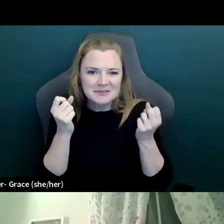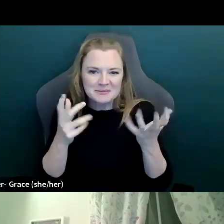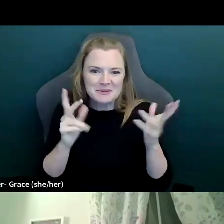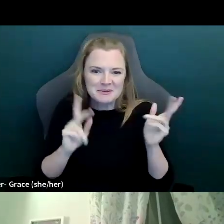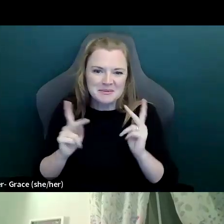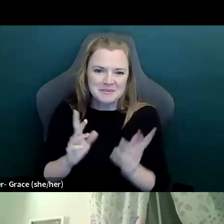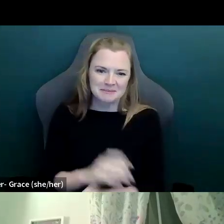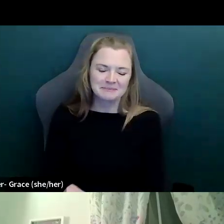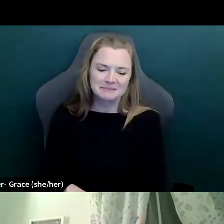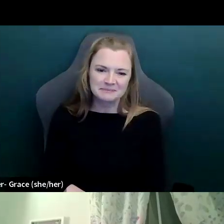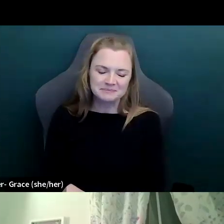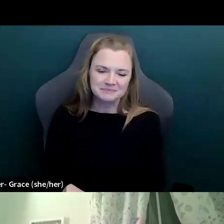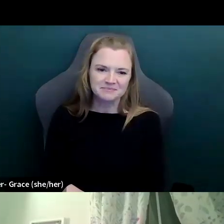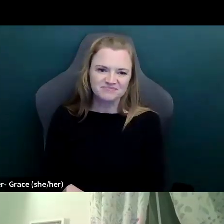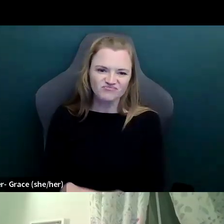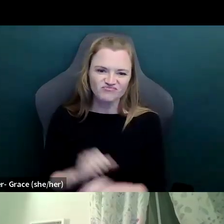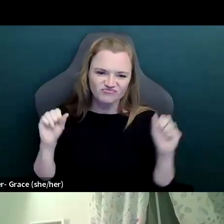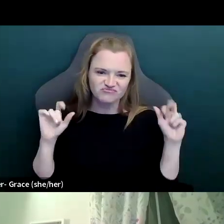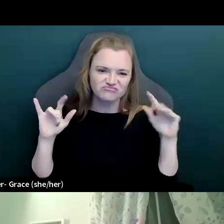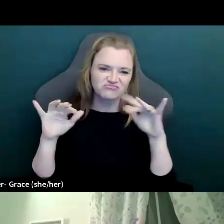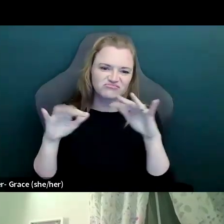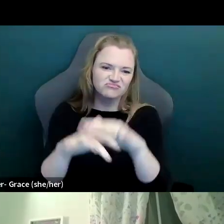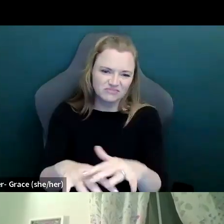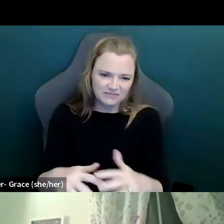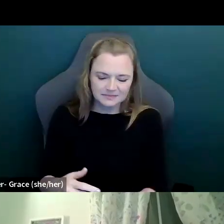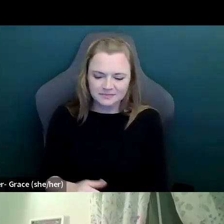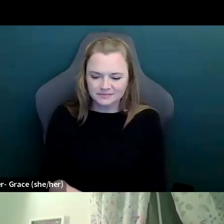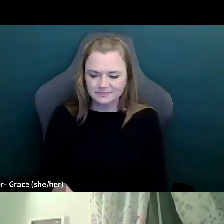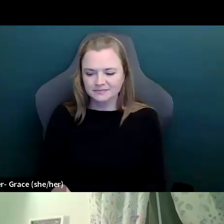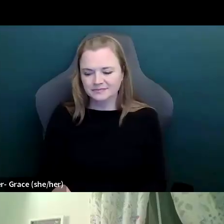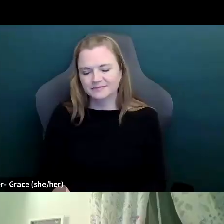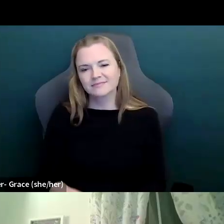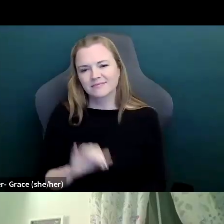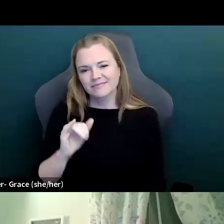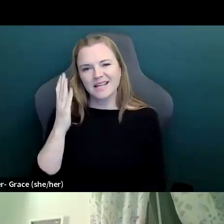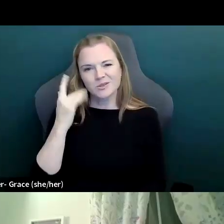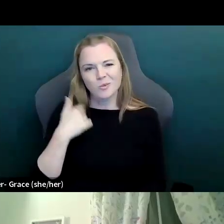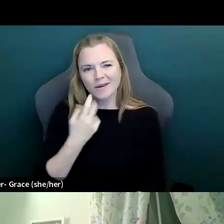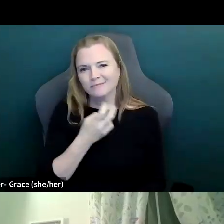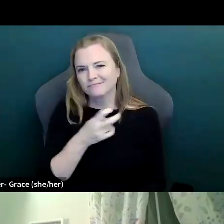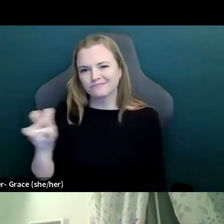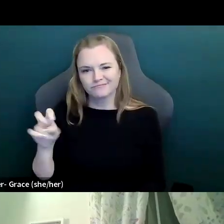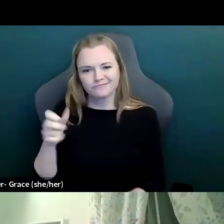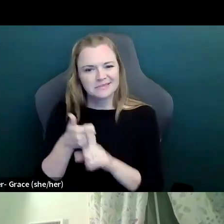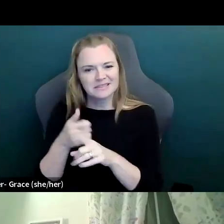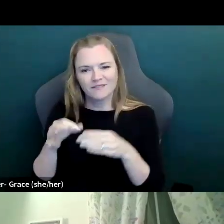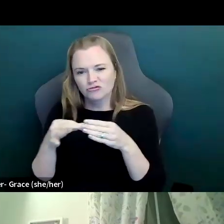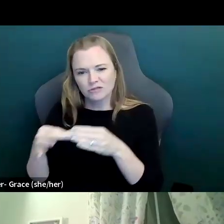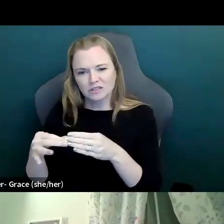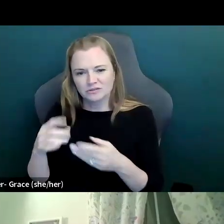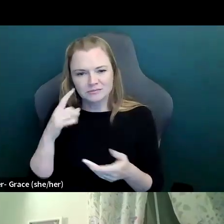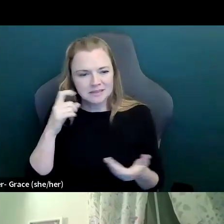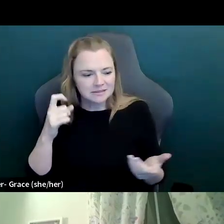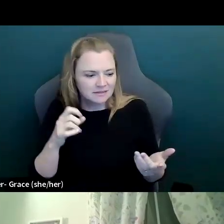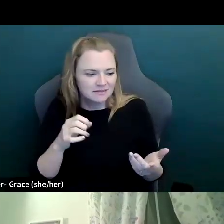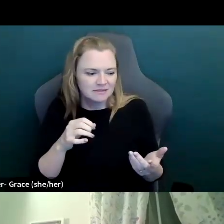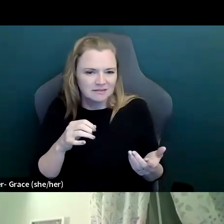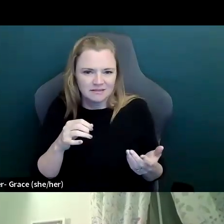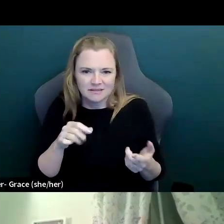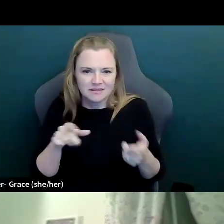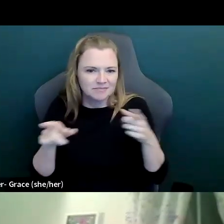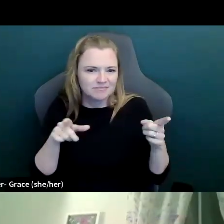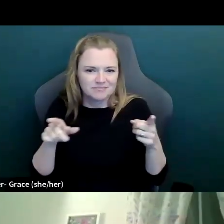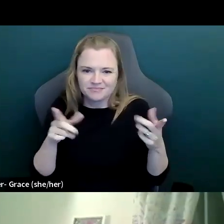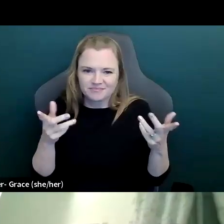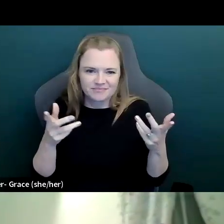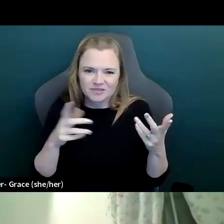people. Anyway, that's why we ended up going to self-direction, because that and the other program, both of them